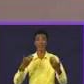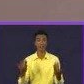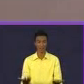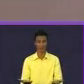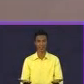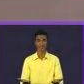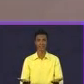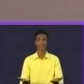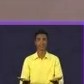the numbers.